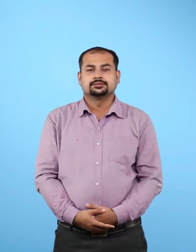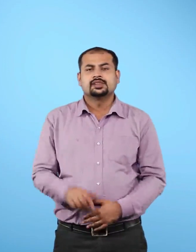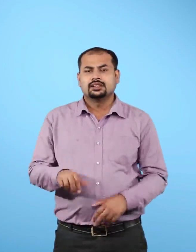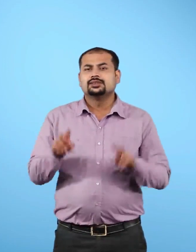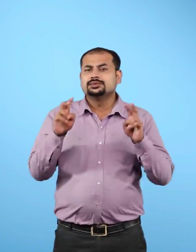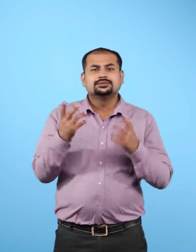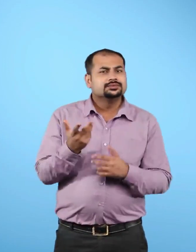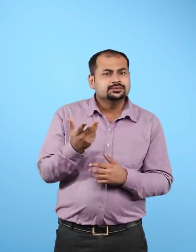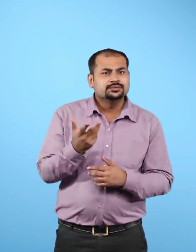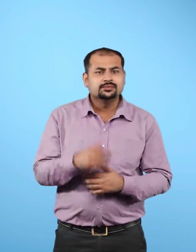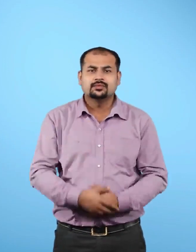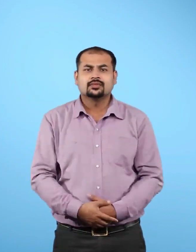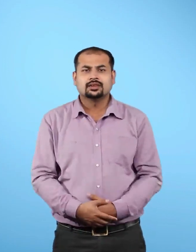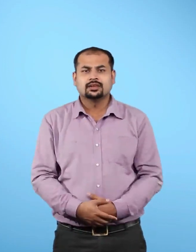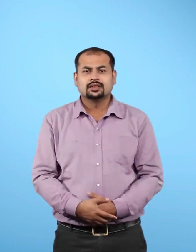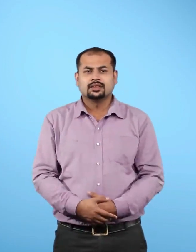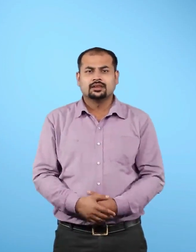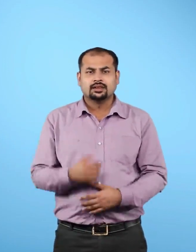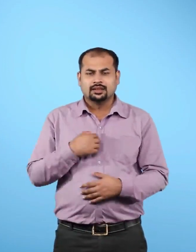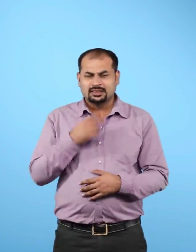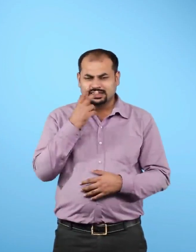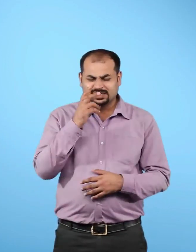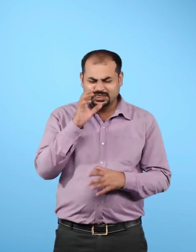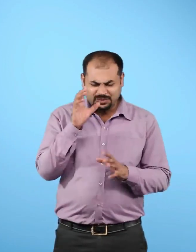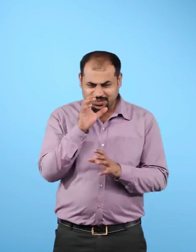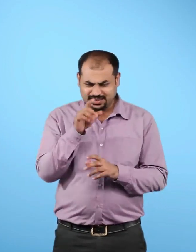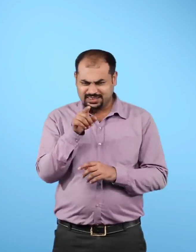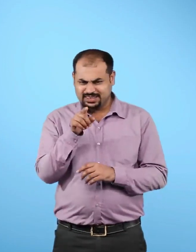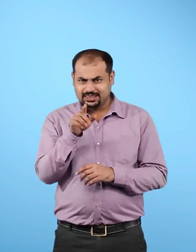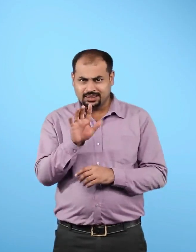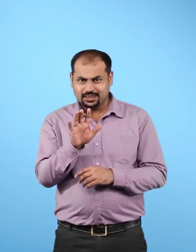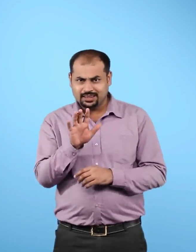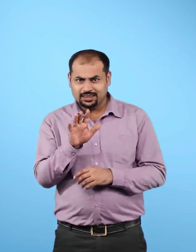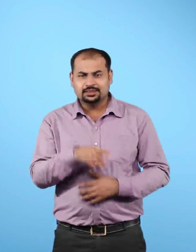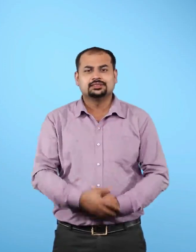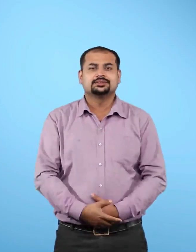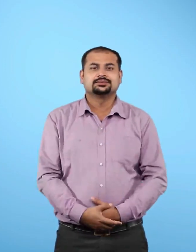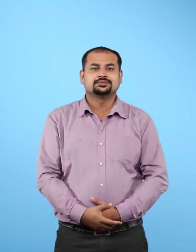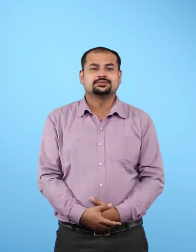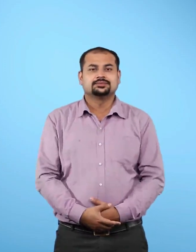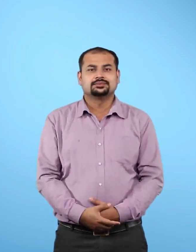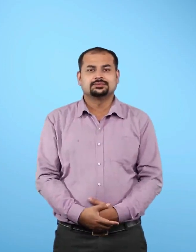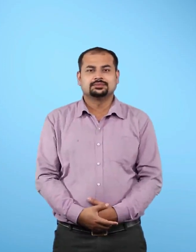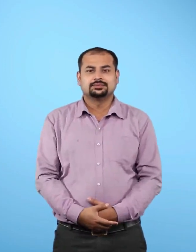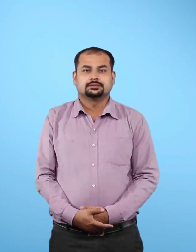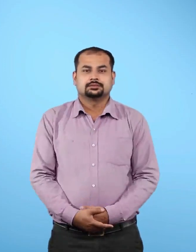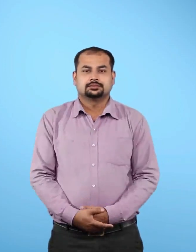Column 2 and column 3 are empty. You have to guess and fill up the answers.